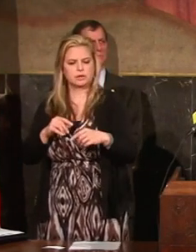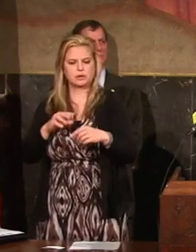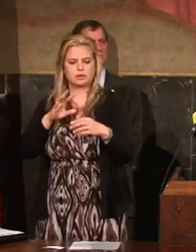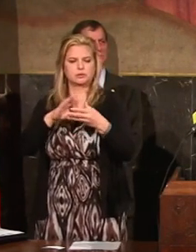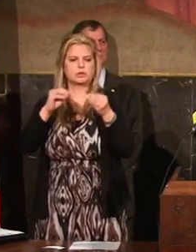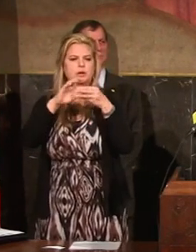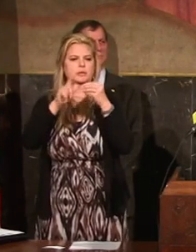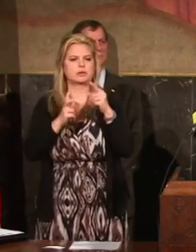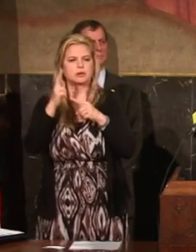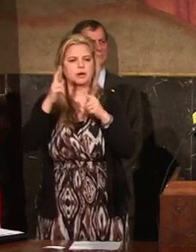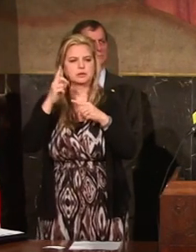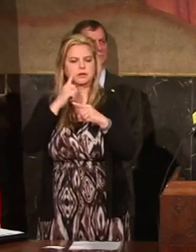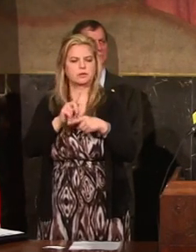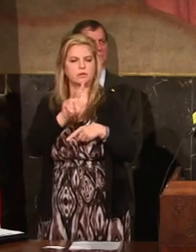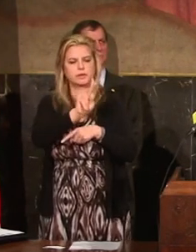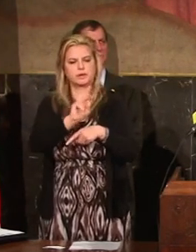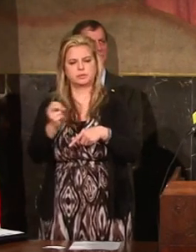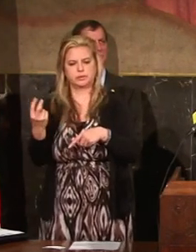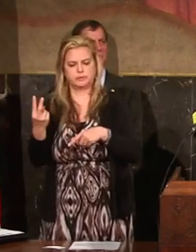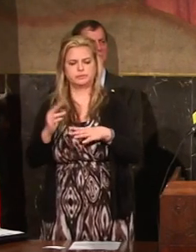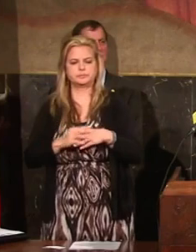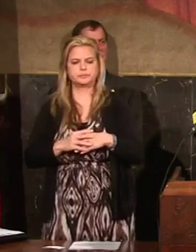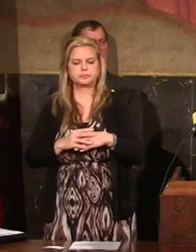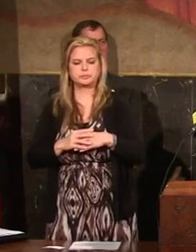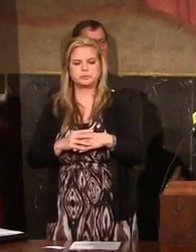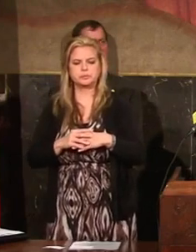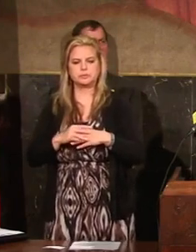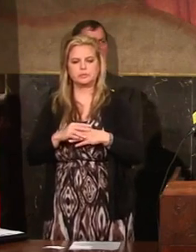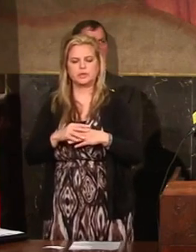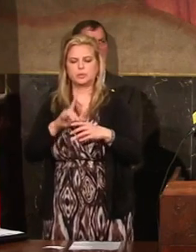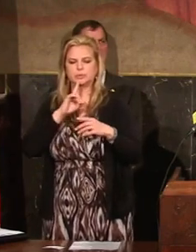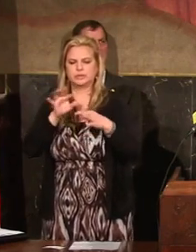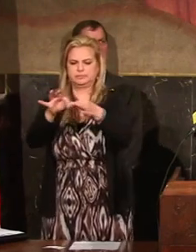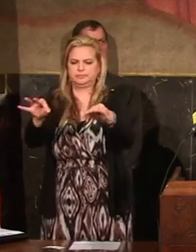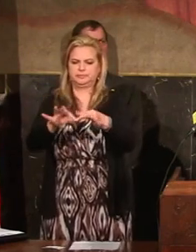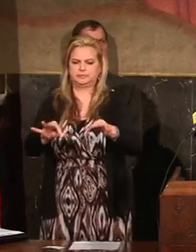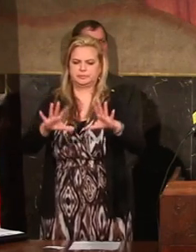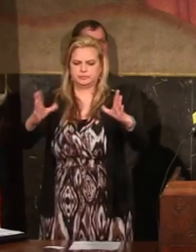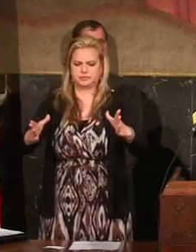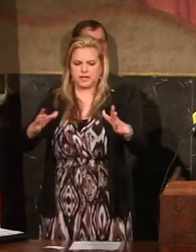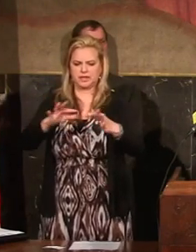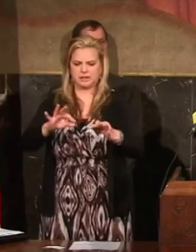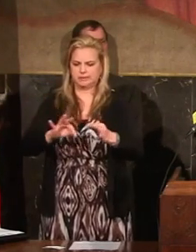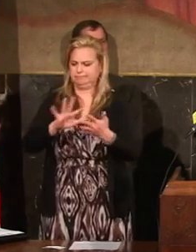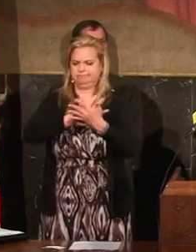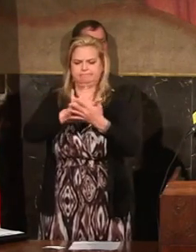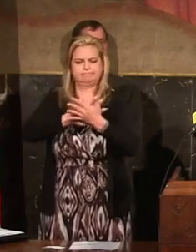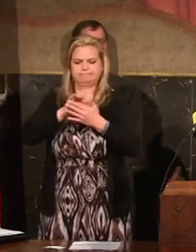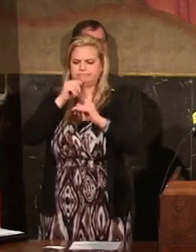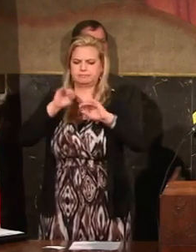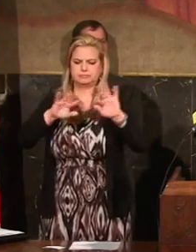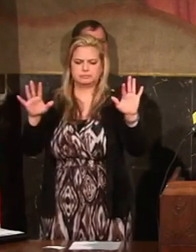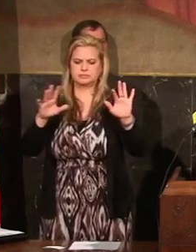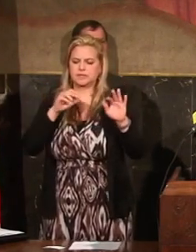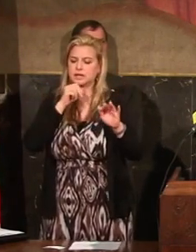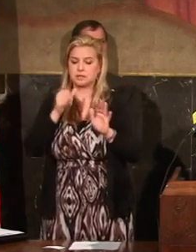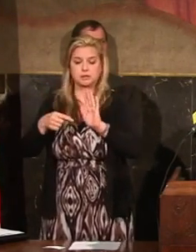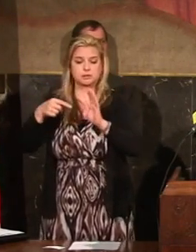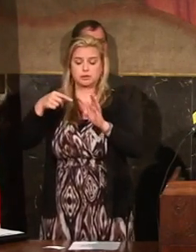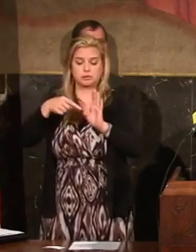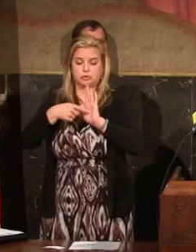targeted for K-12, the language is vague, unclear, and certainly does not represent the standstill